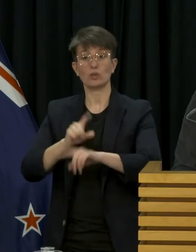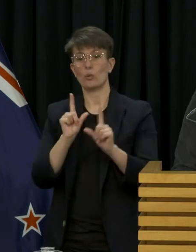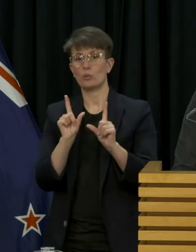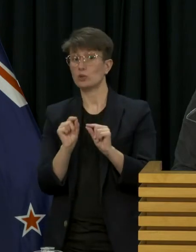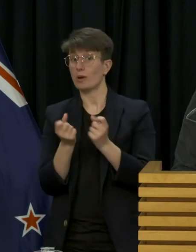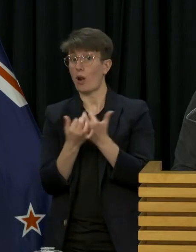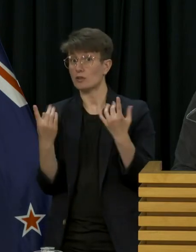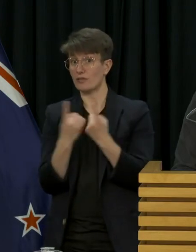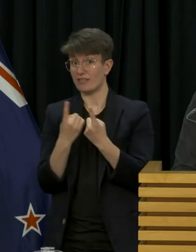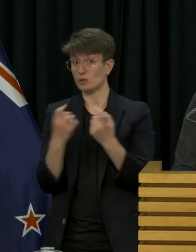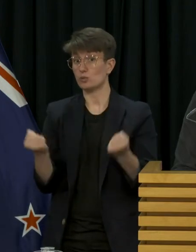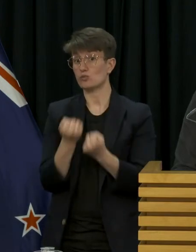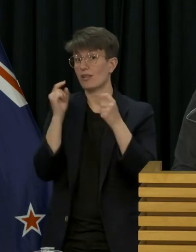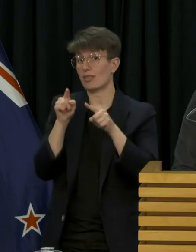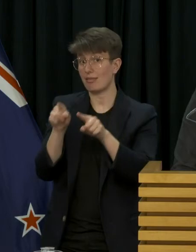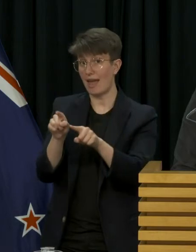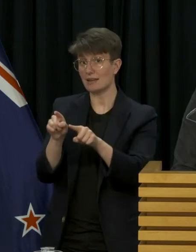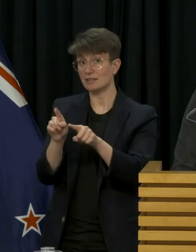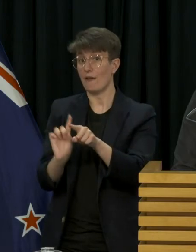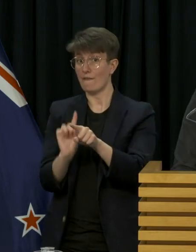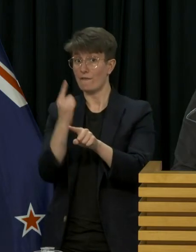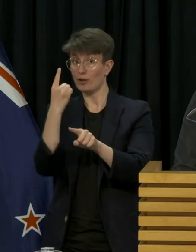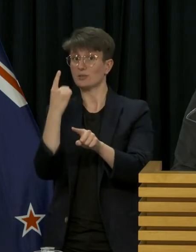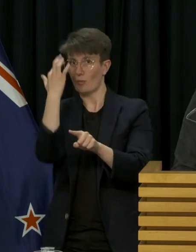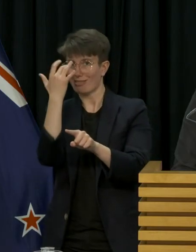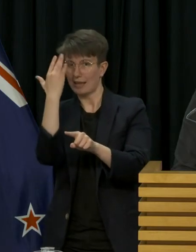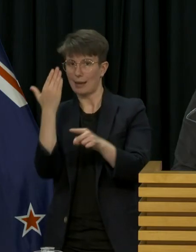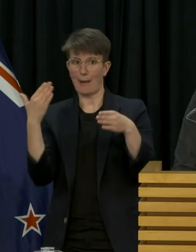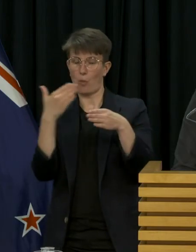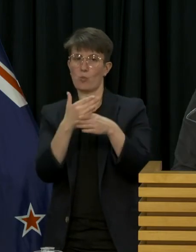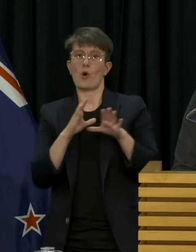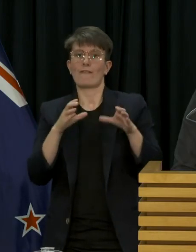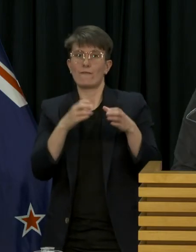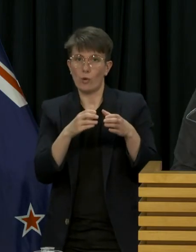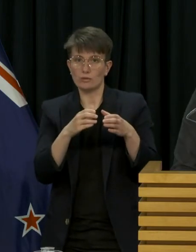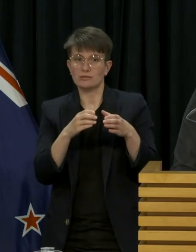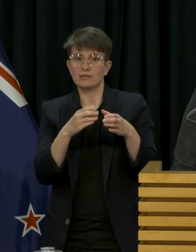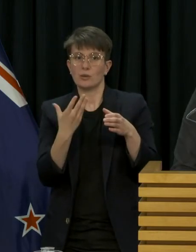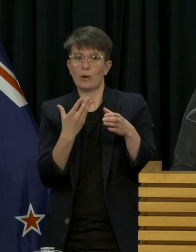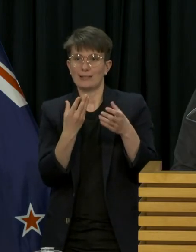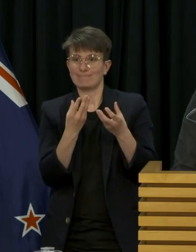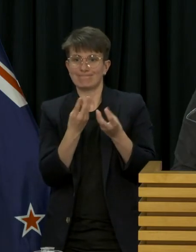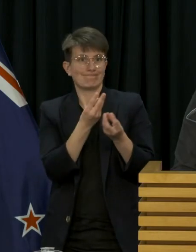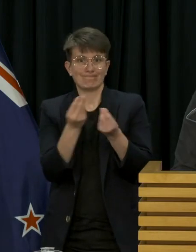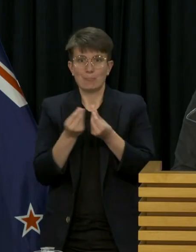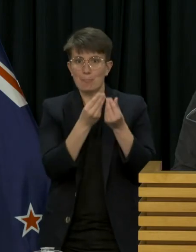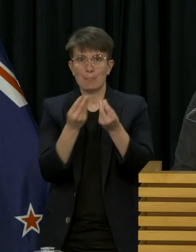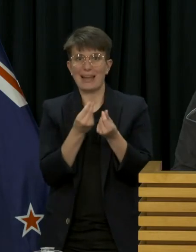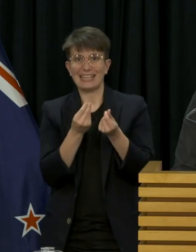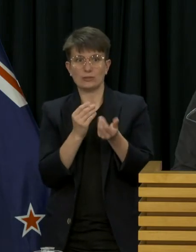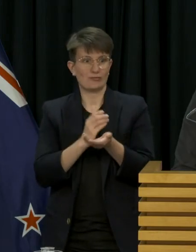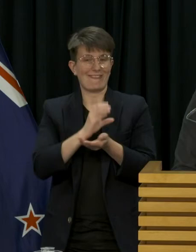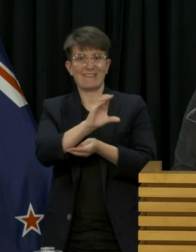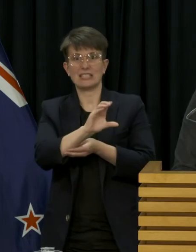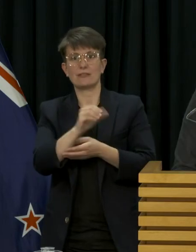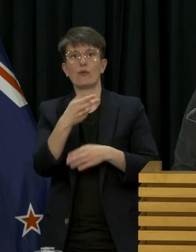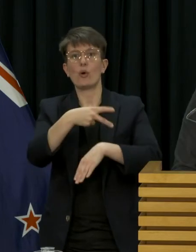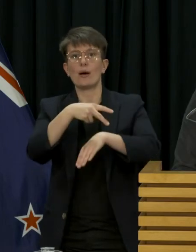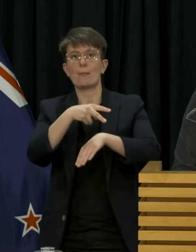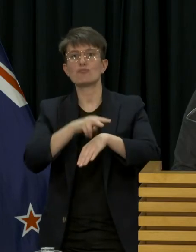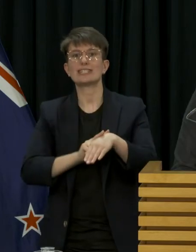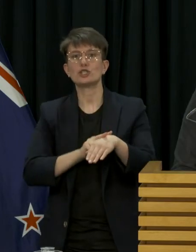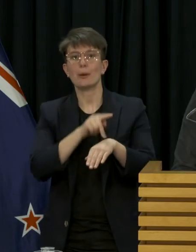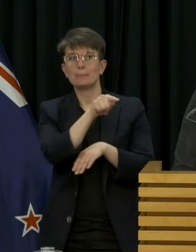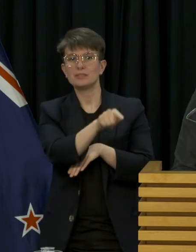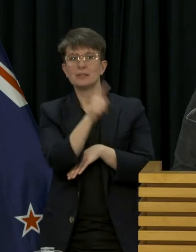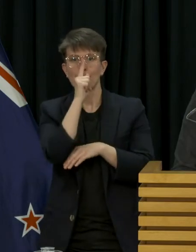so don't underestimate the importance of investing in apprentices through subsidies to employers to keep the workforce. The second is what the work Minister